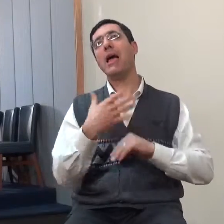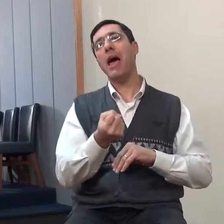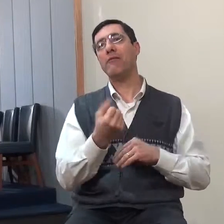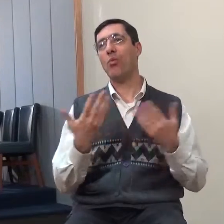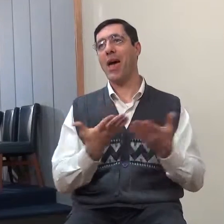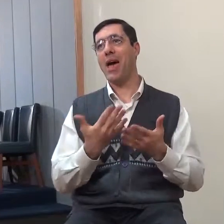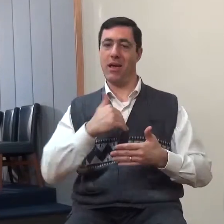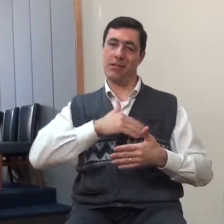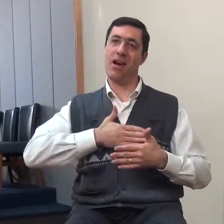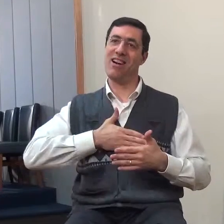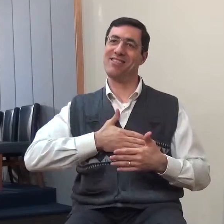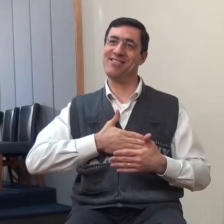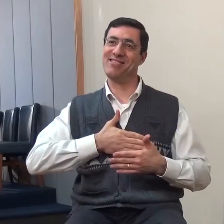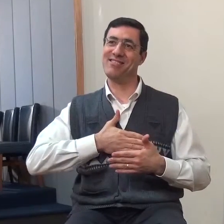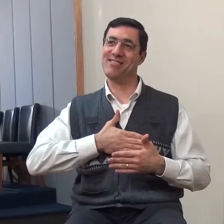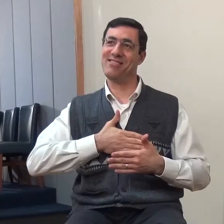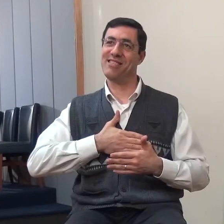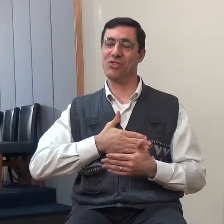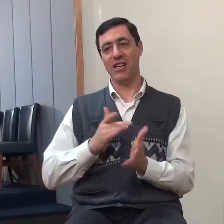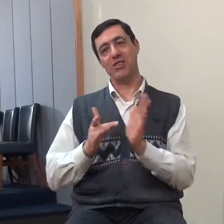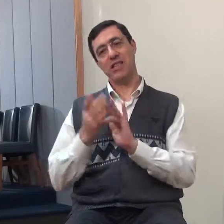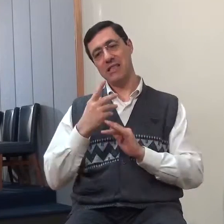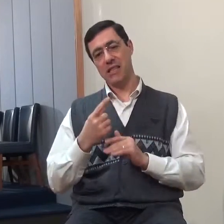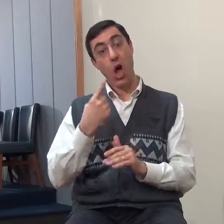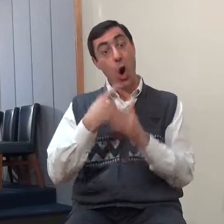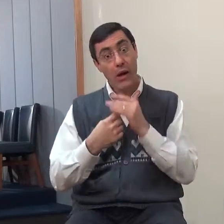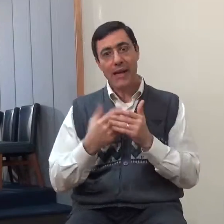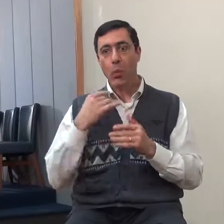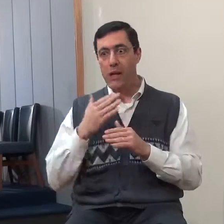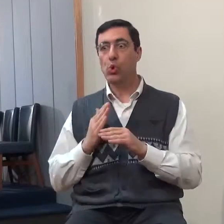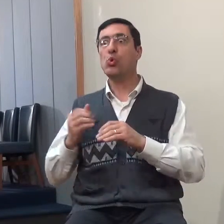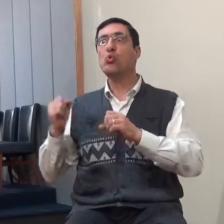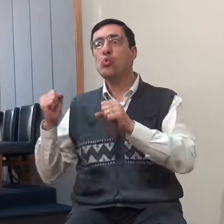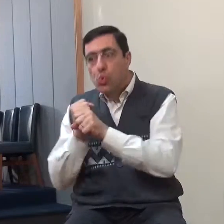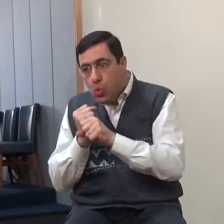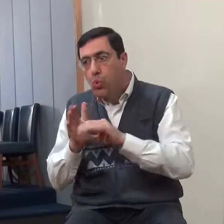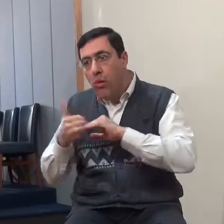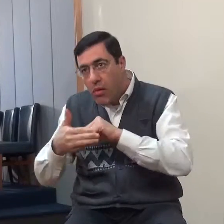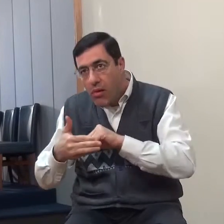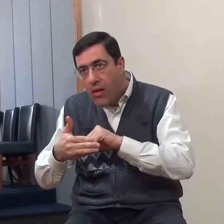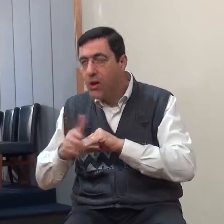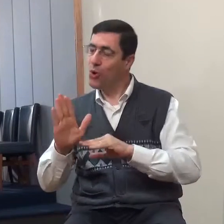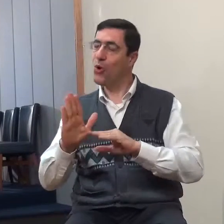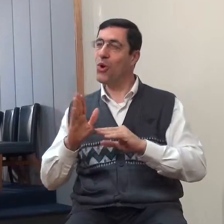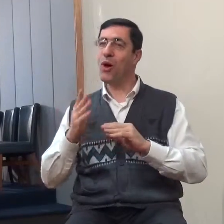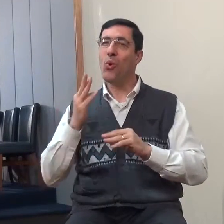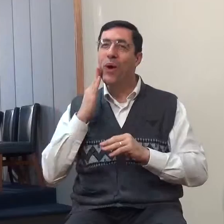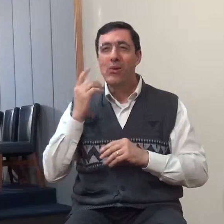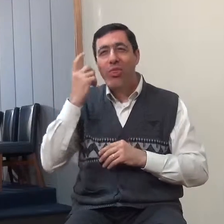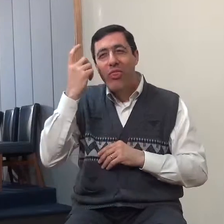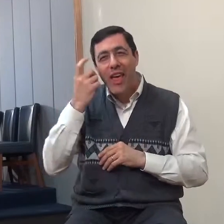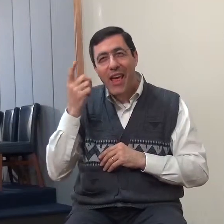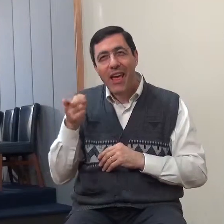sins, as well as acts. And here is the instruction to the disciples about morality.